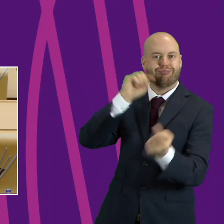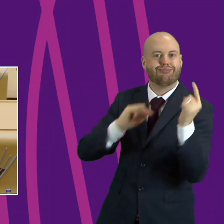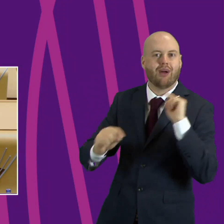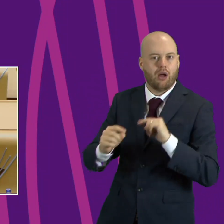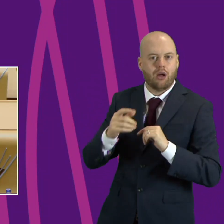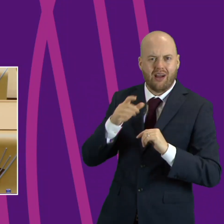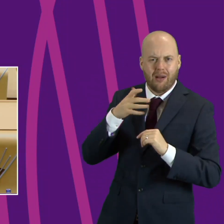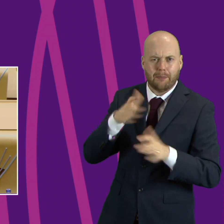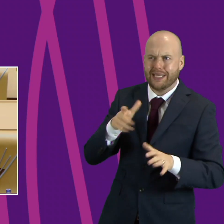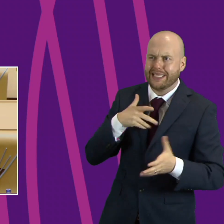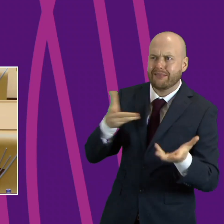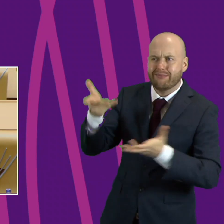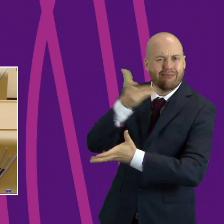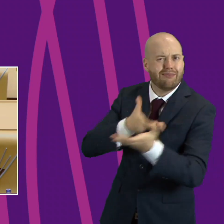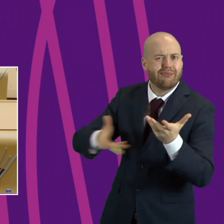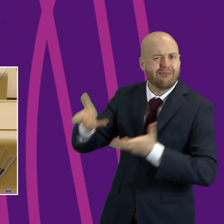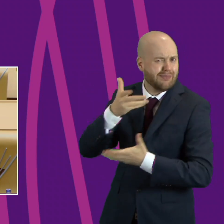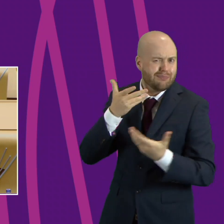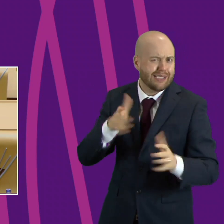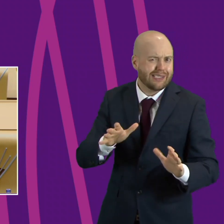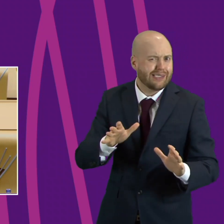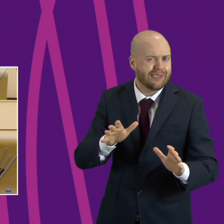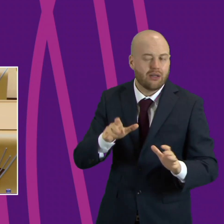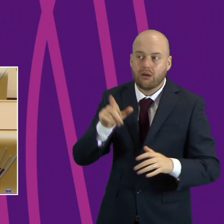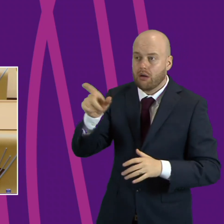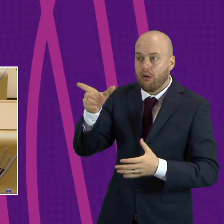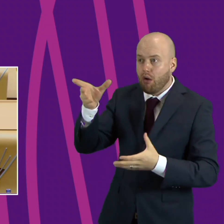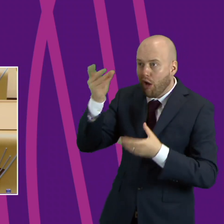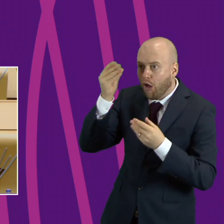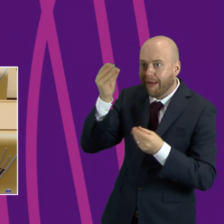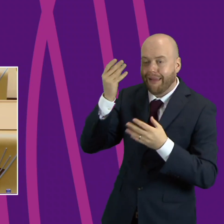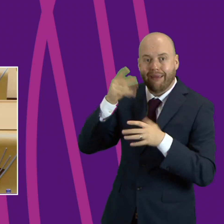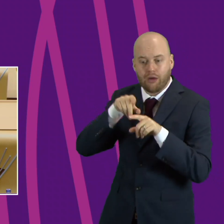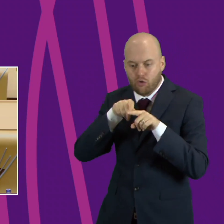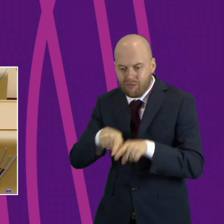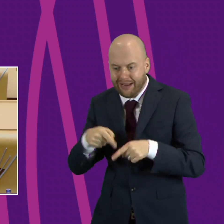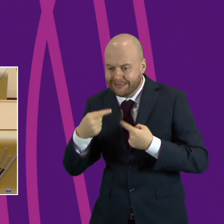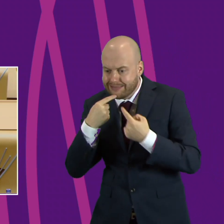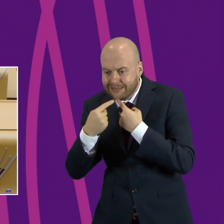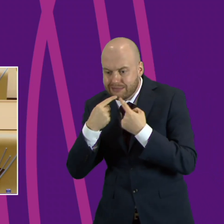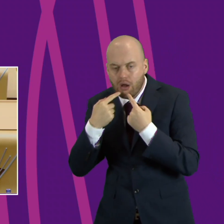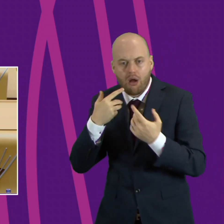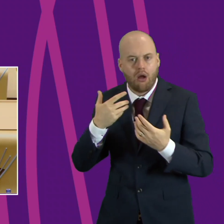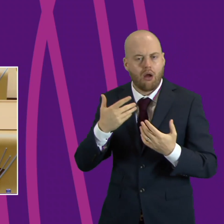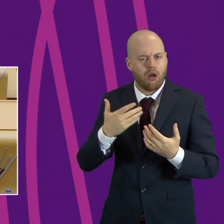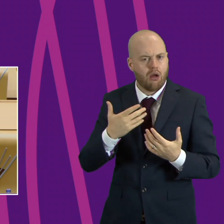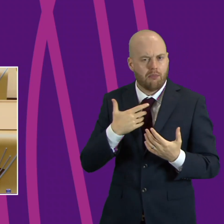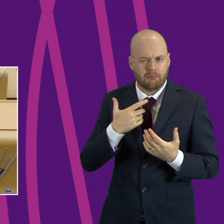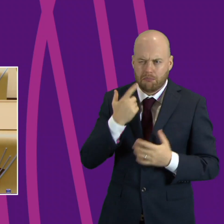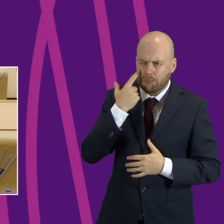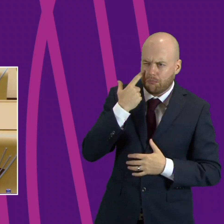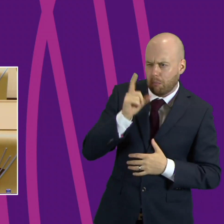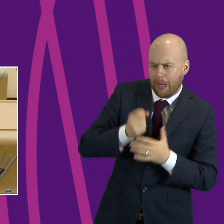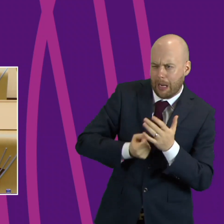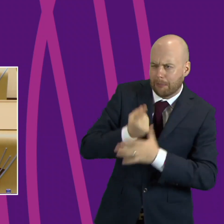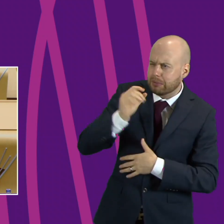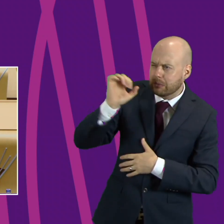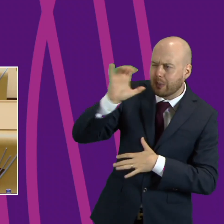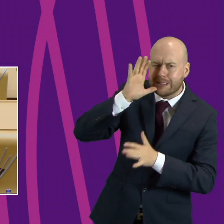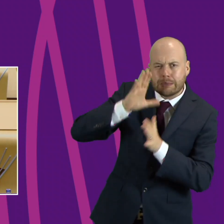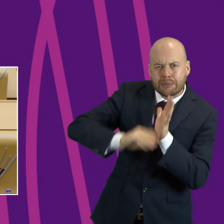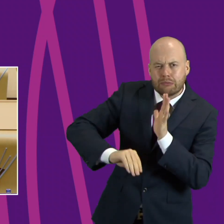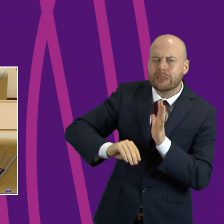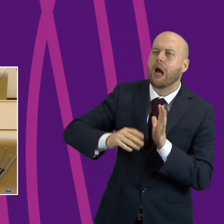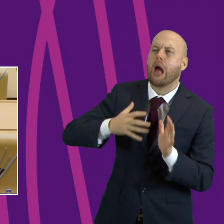world. All of that learning, all of that tracking of data, paying attention to what is said there, to their